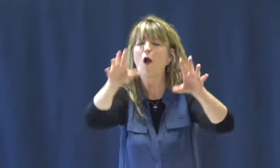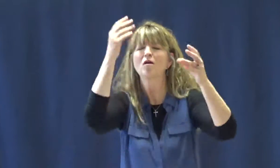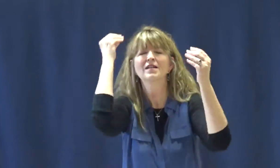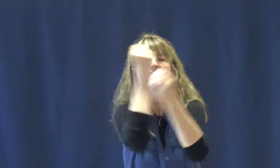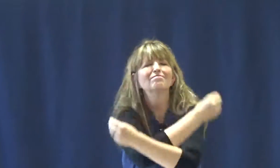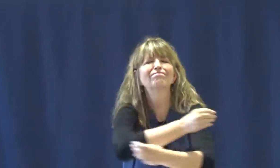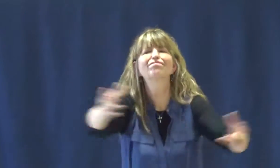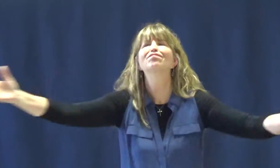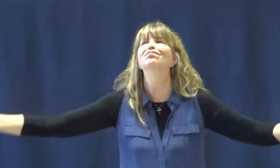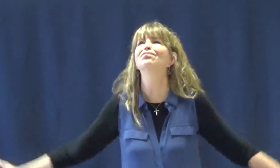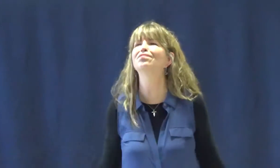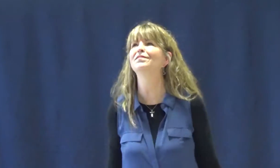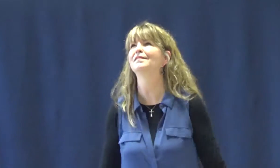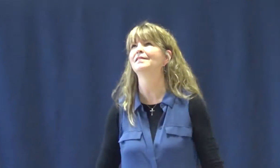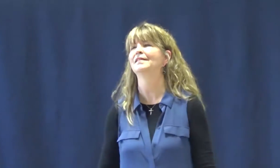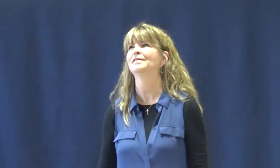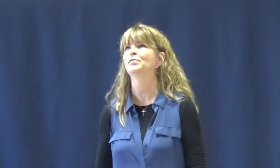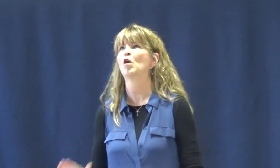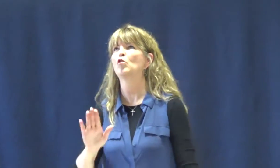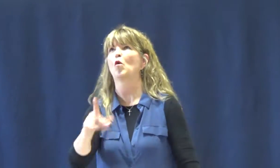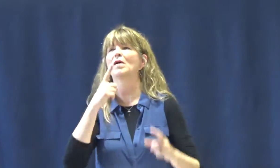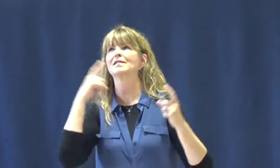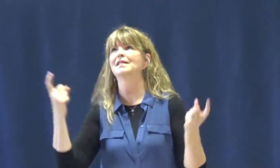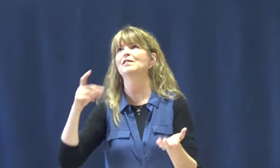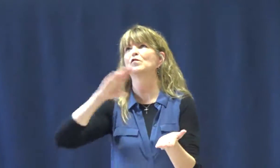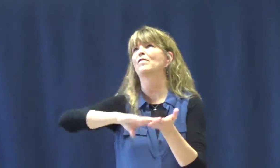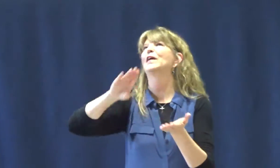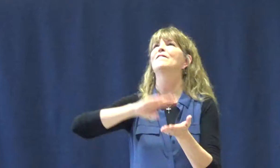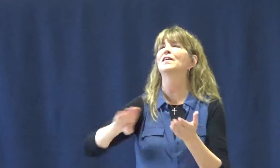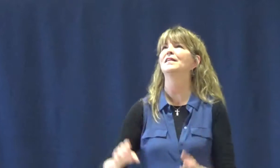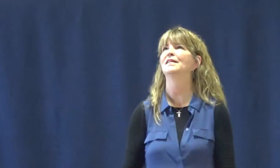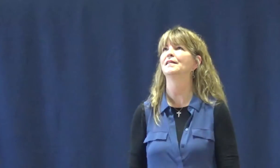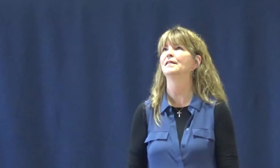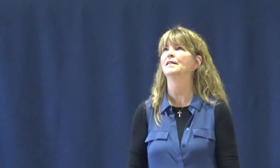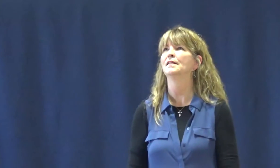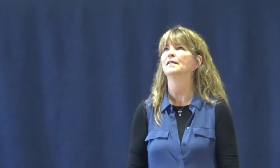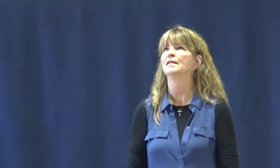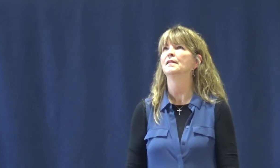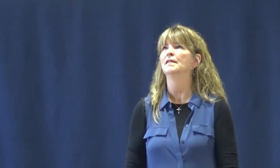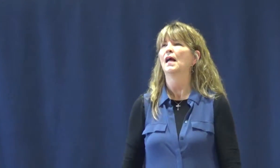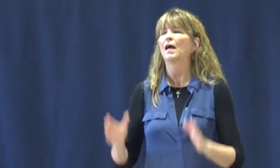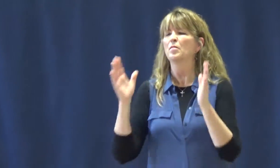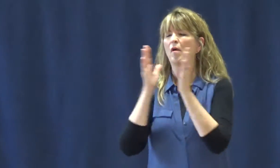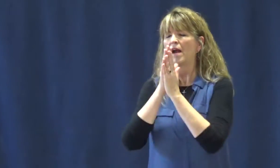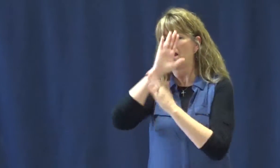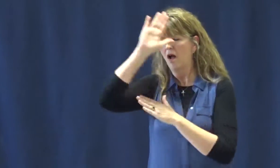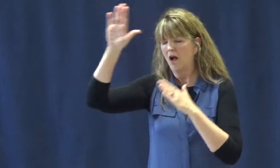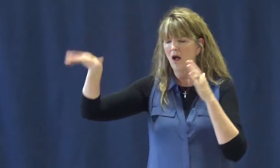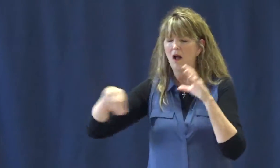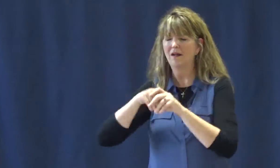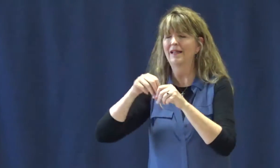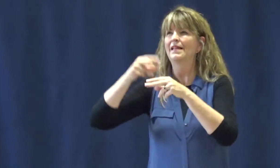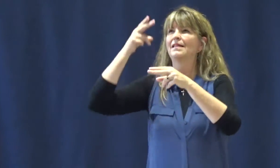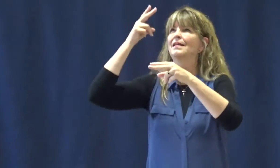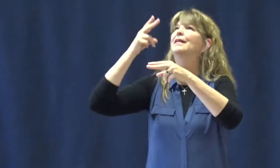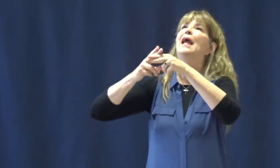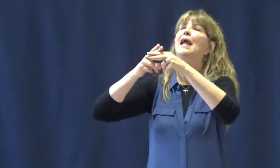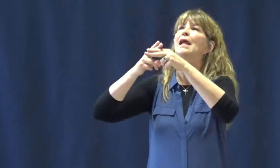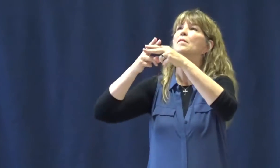the woman, go and share the message. Your sins are forgiven. I pray all